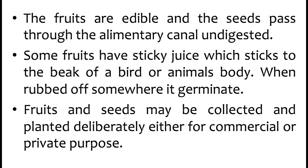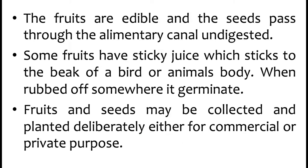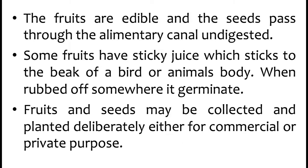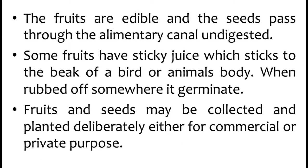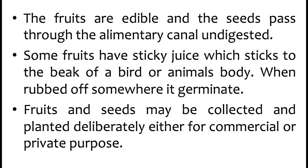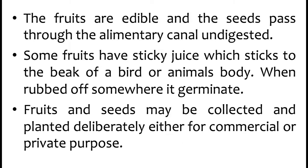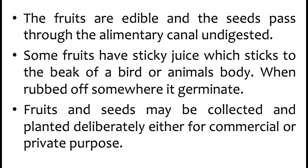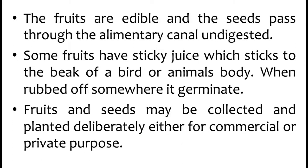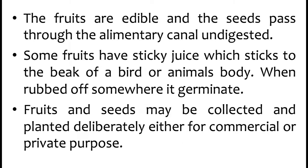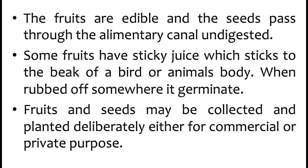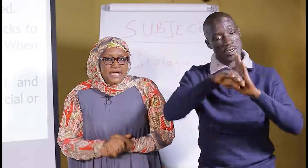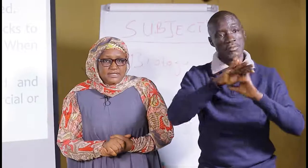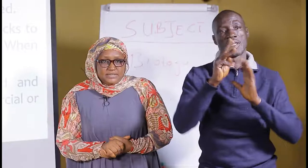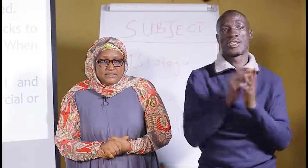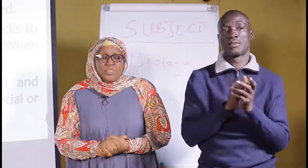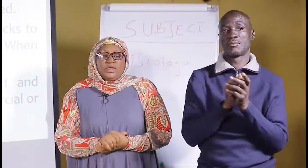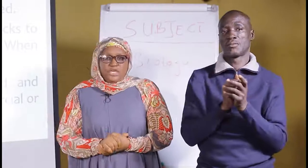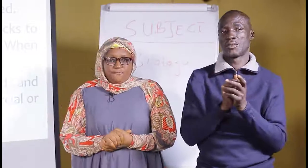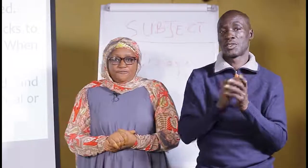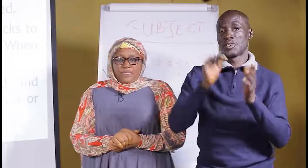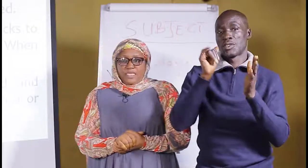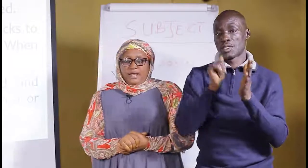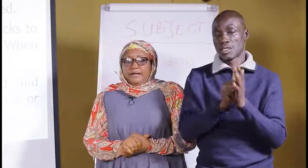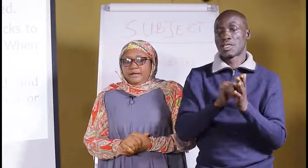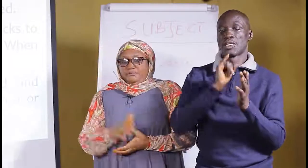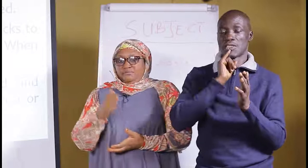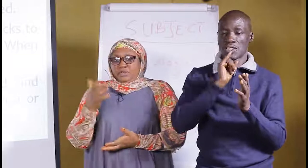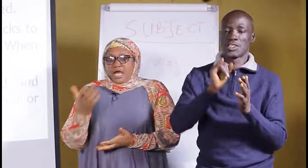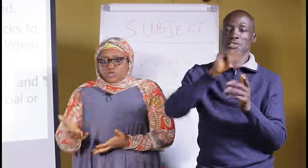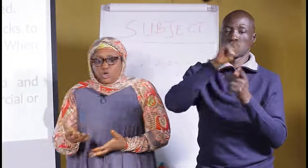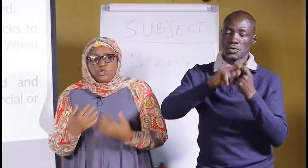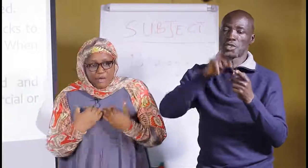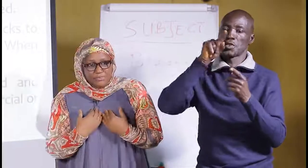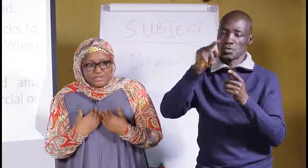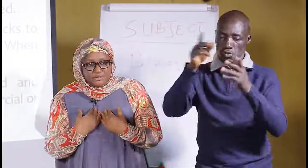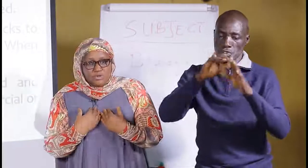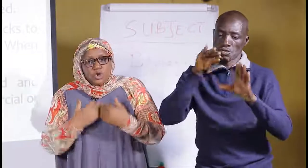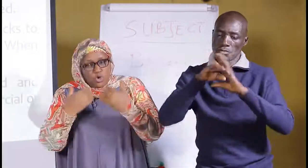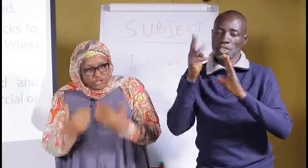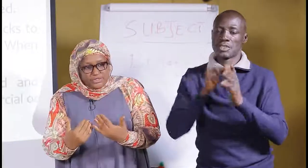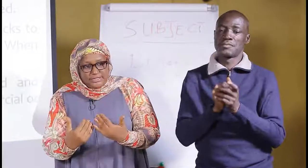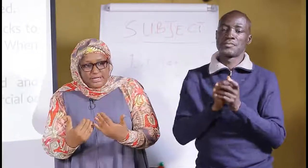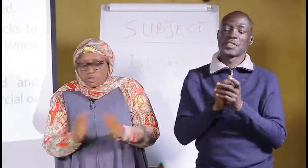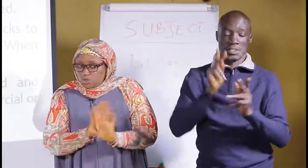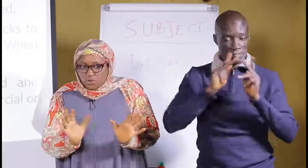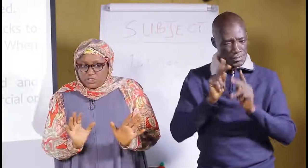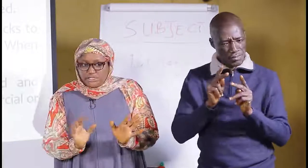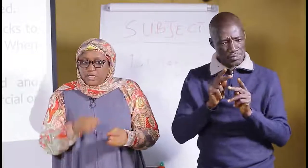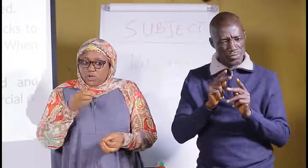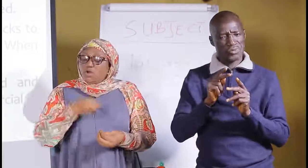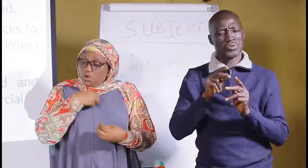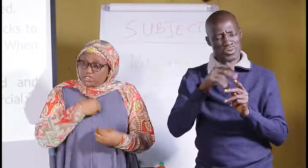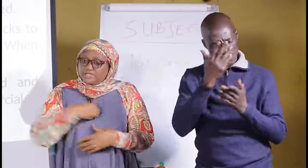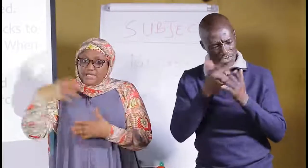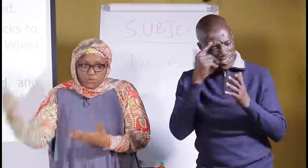commercial or private purpose. That is, if at all human beings consciously, not